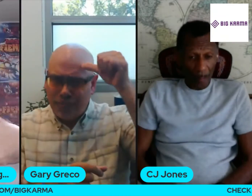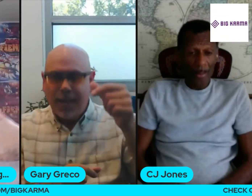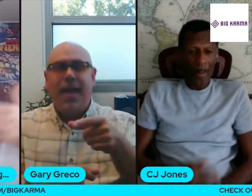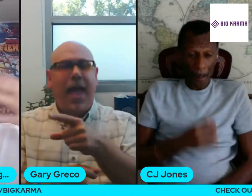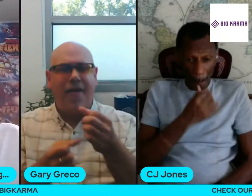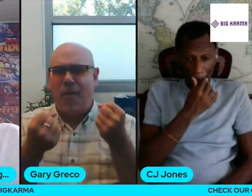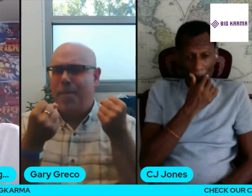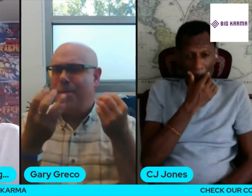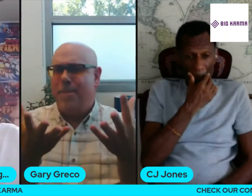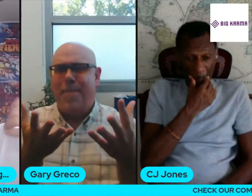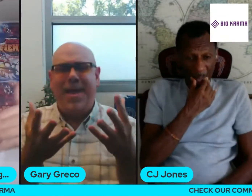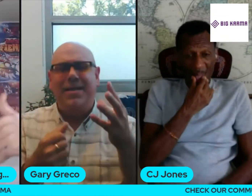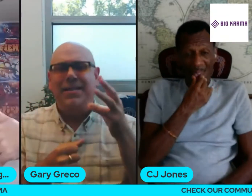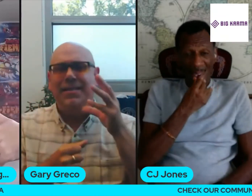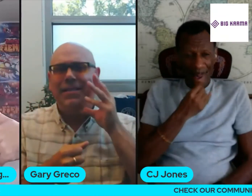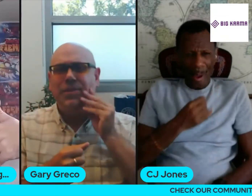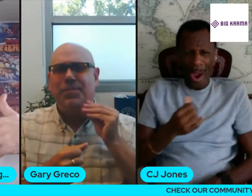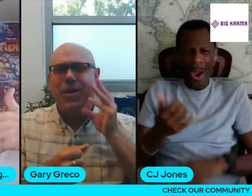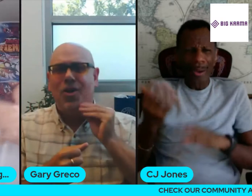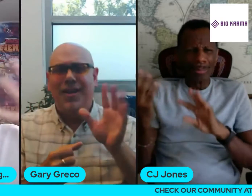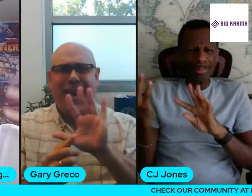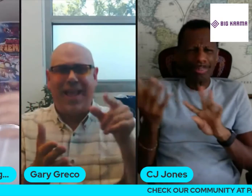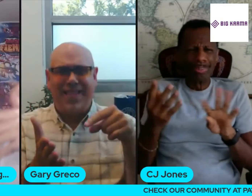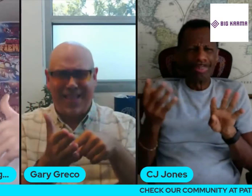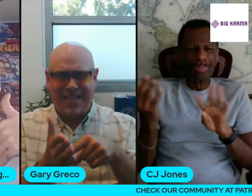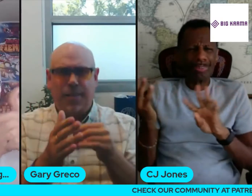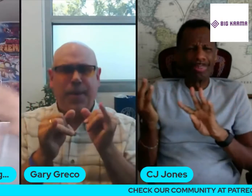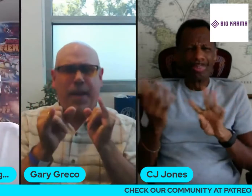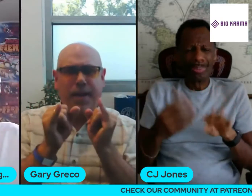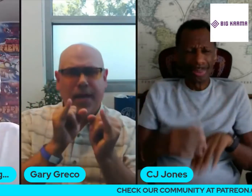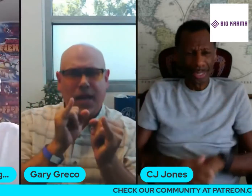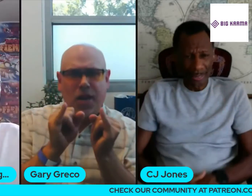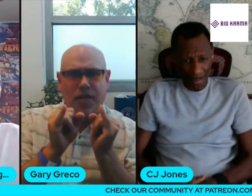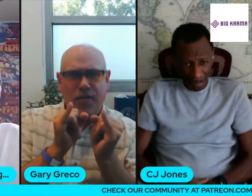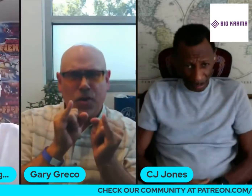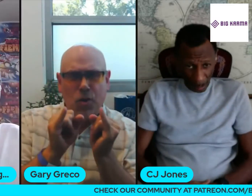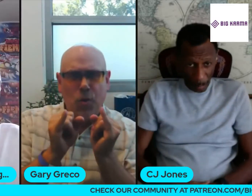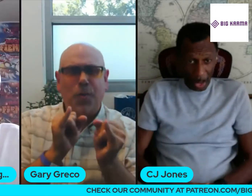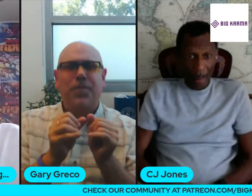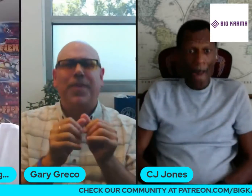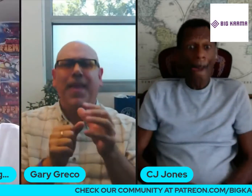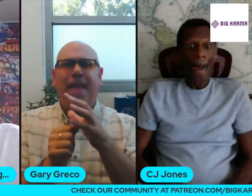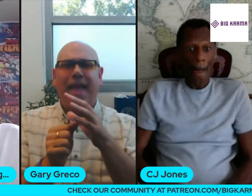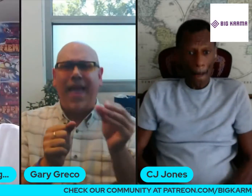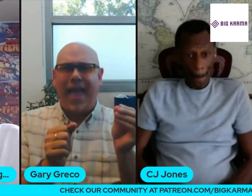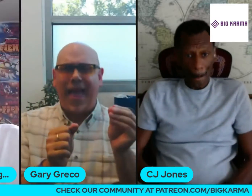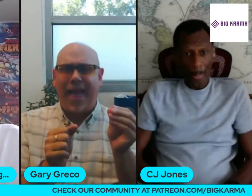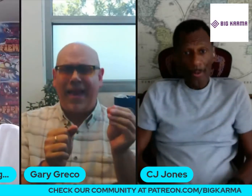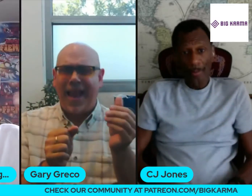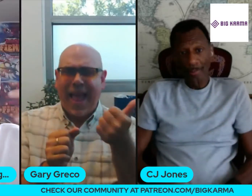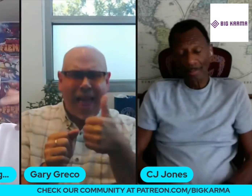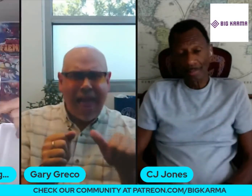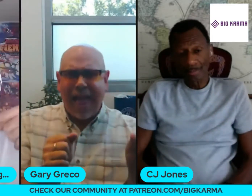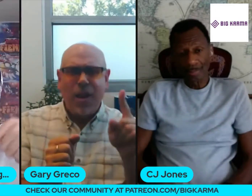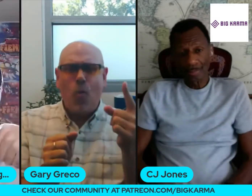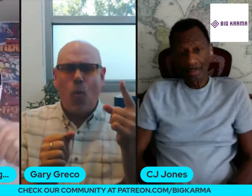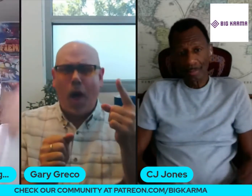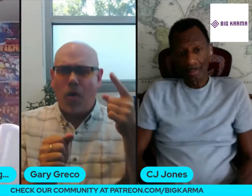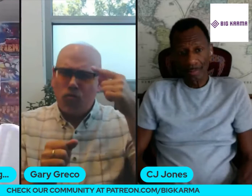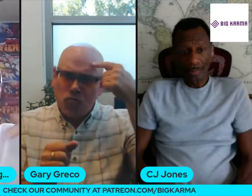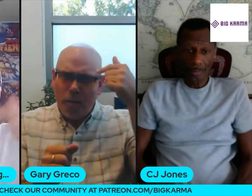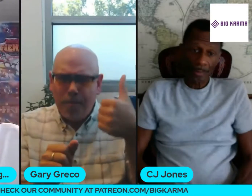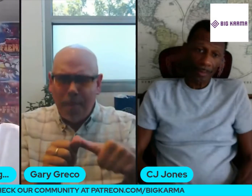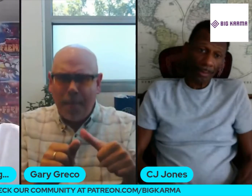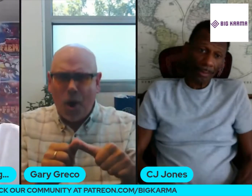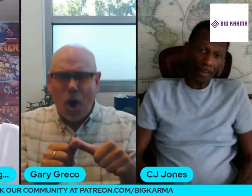interview or I do a conference day, and I'm like, is there even anybody caring in the audience? And then a